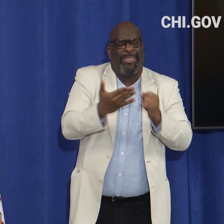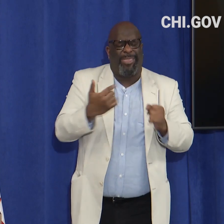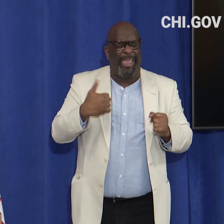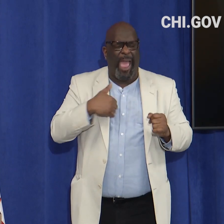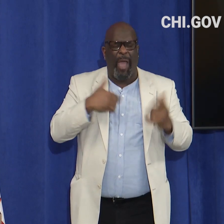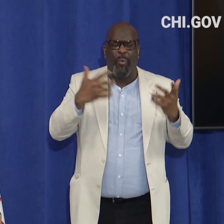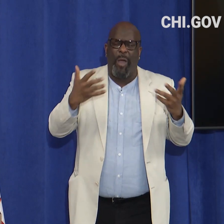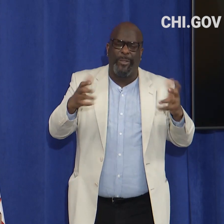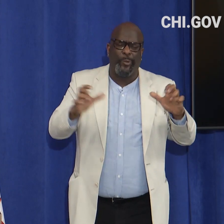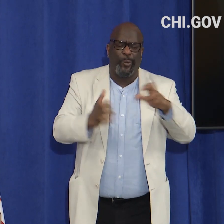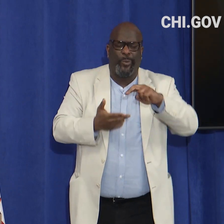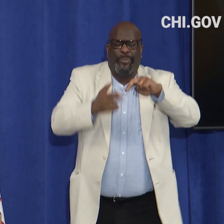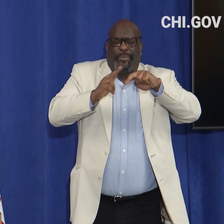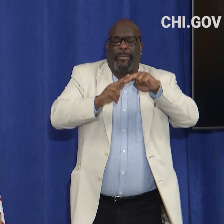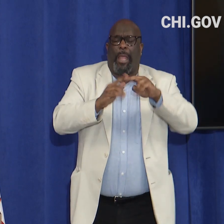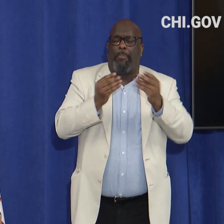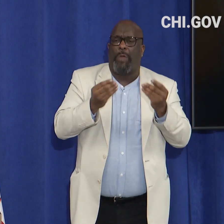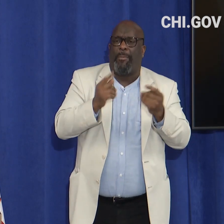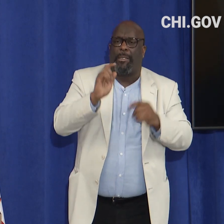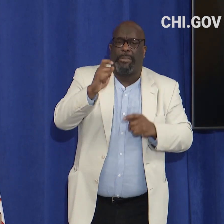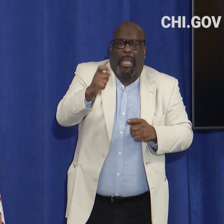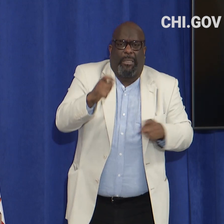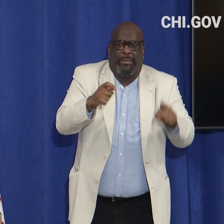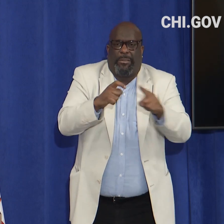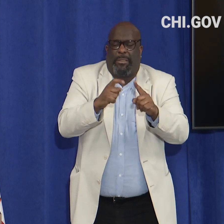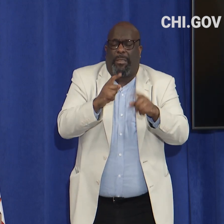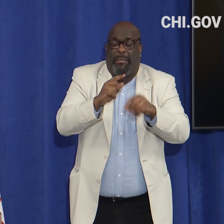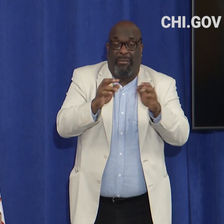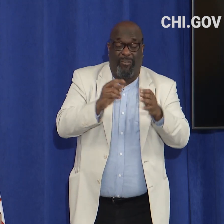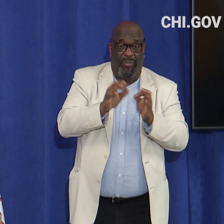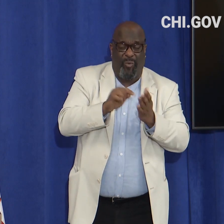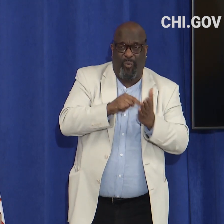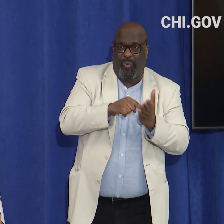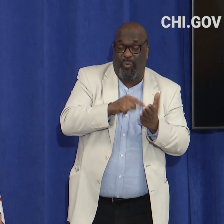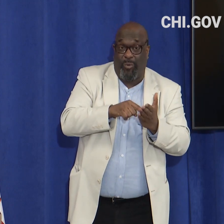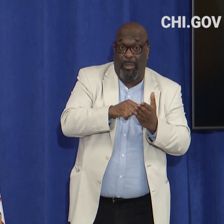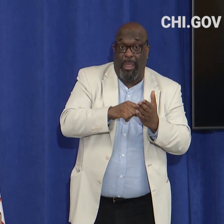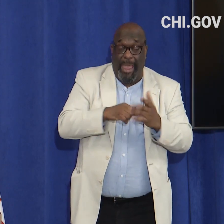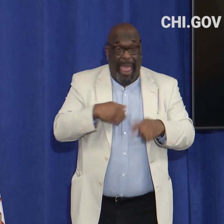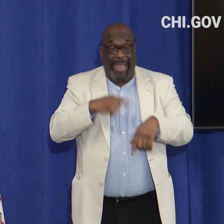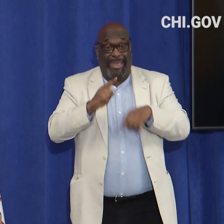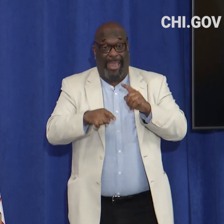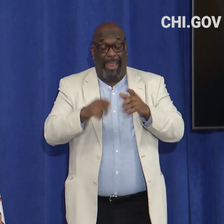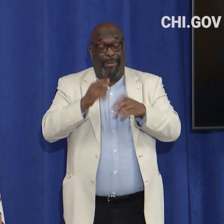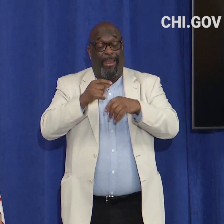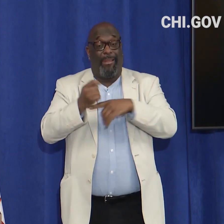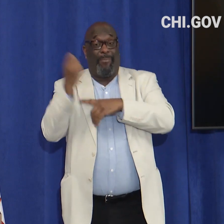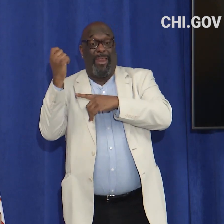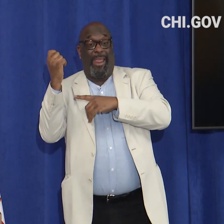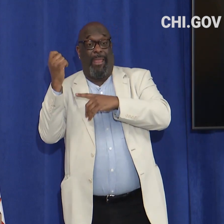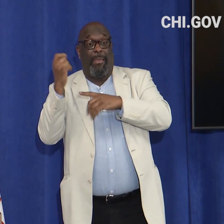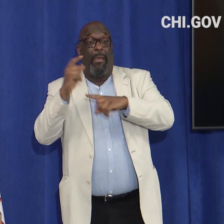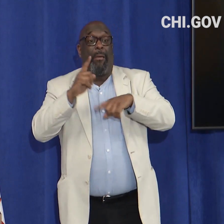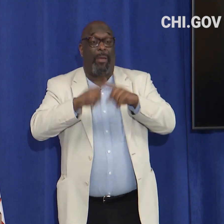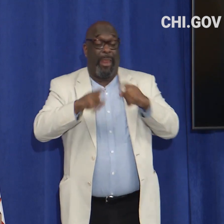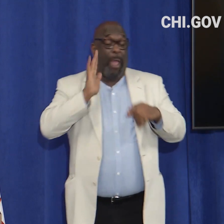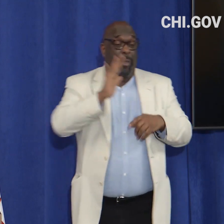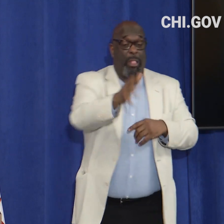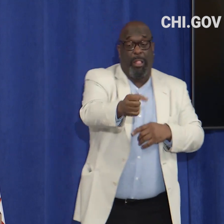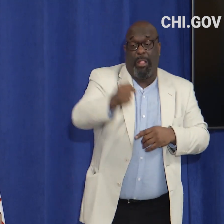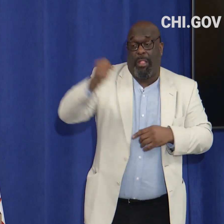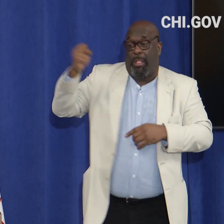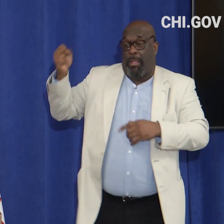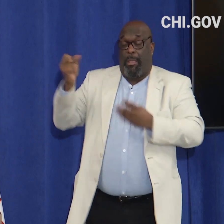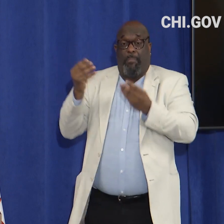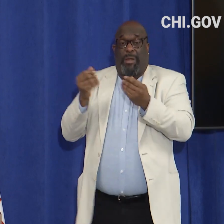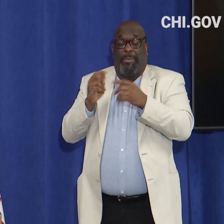is raise property taxes. Now, I can't take that off the table, but it is truly the last thing that I want to